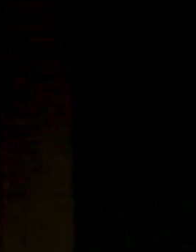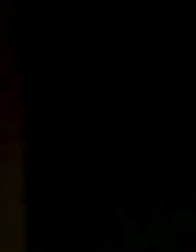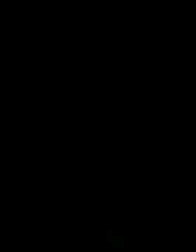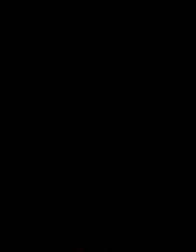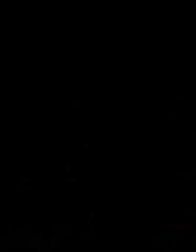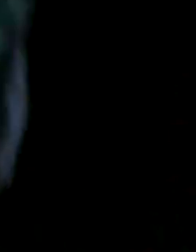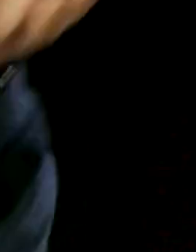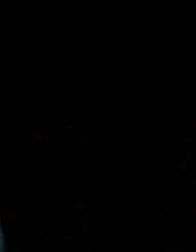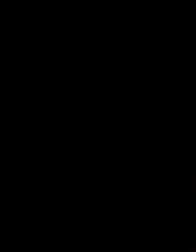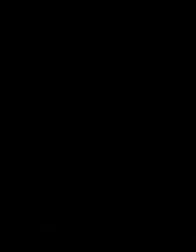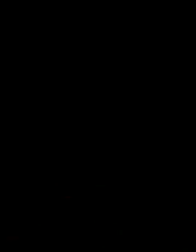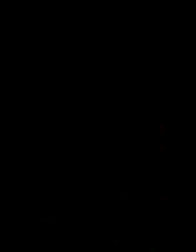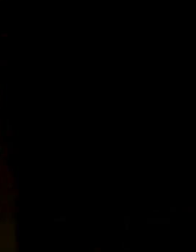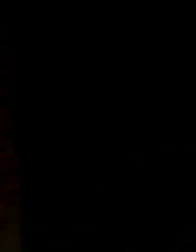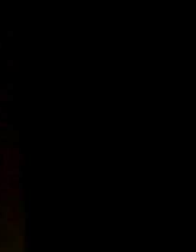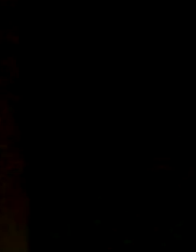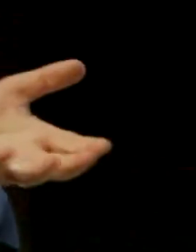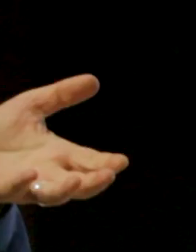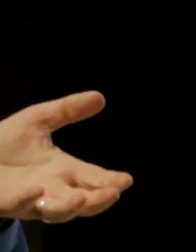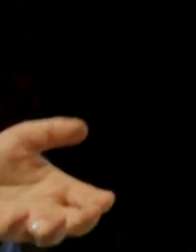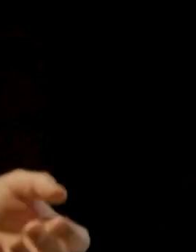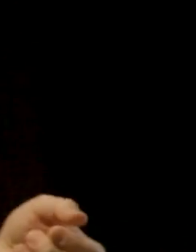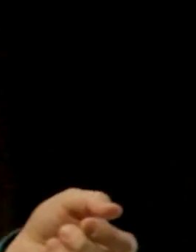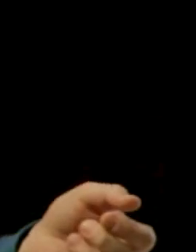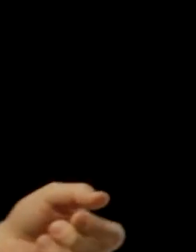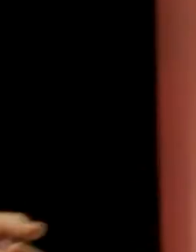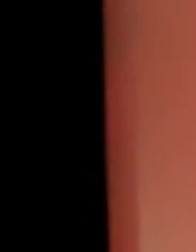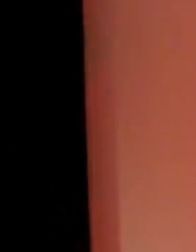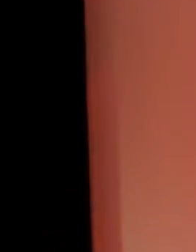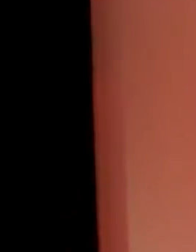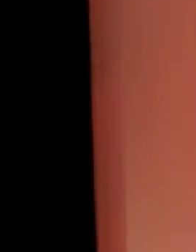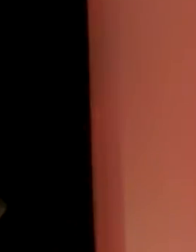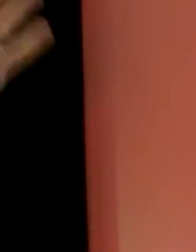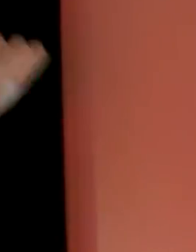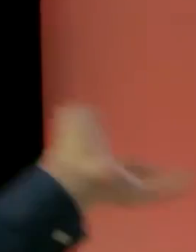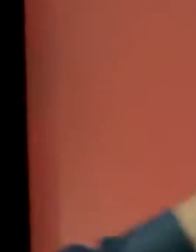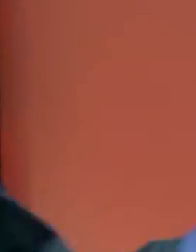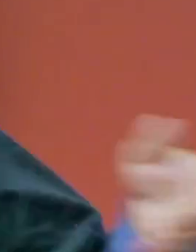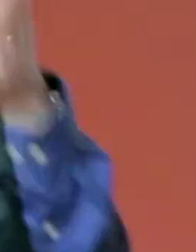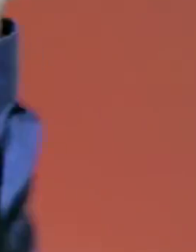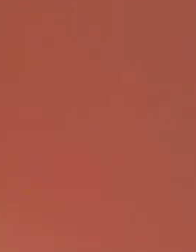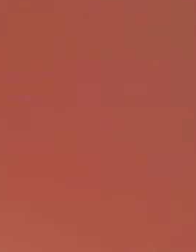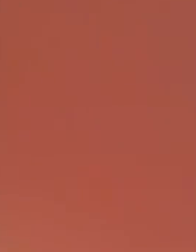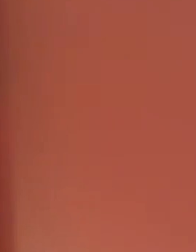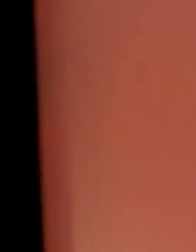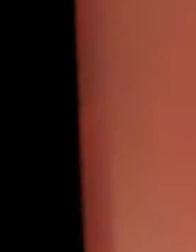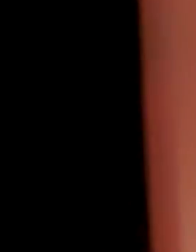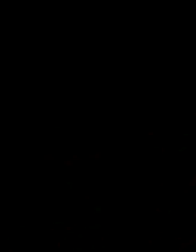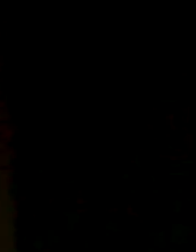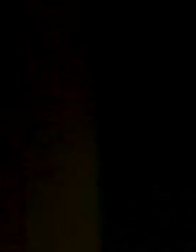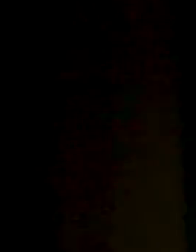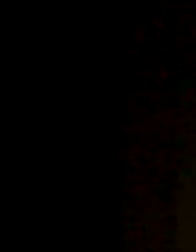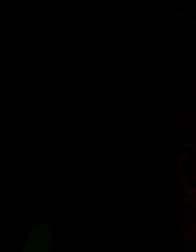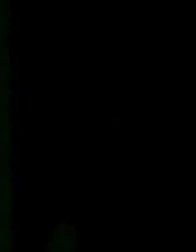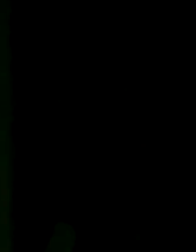narrative is just what you put around the outside of a game, right? So the idea is you peel off all of the story materials, all of the